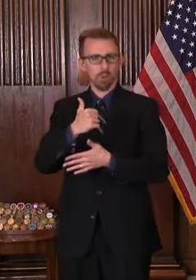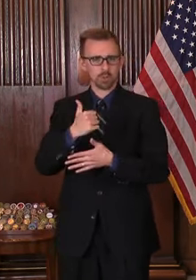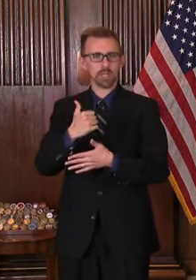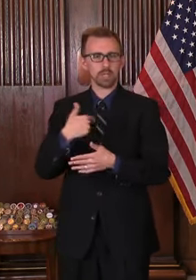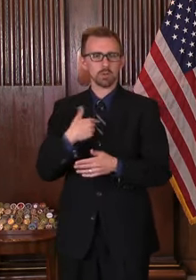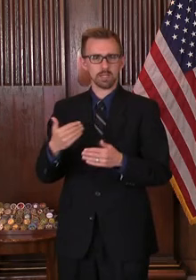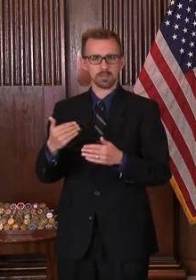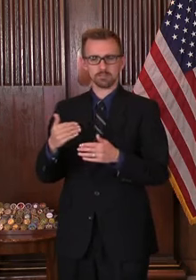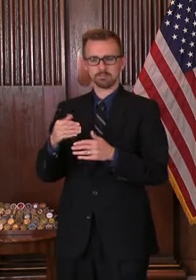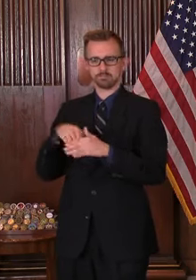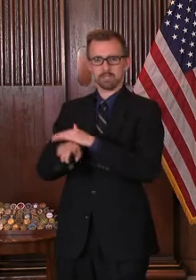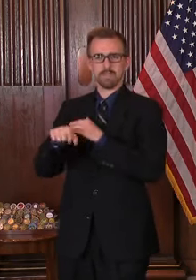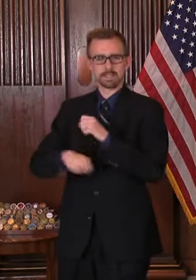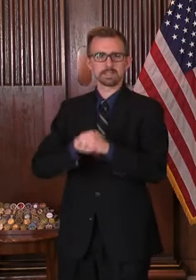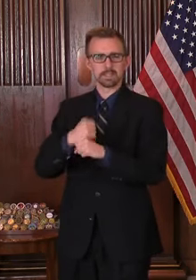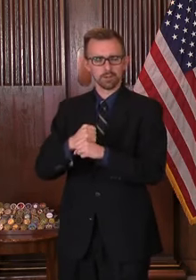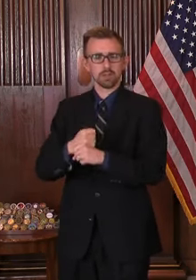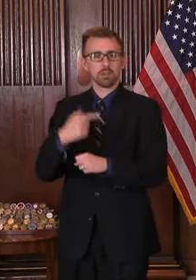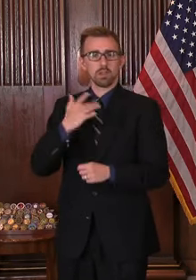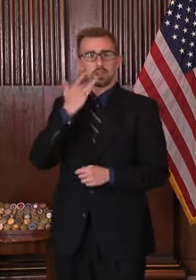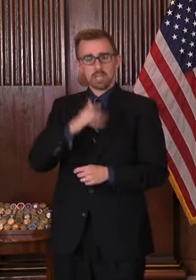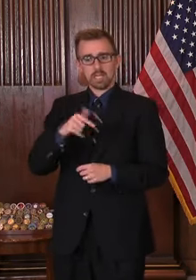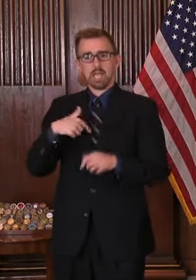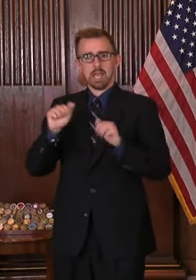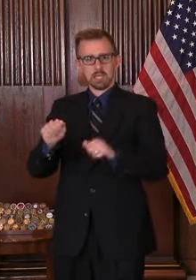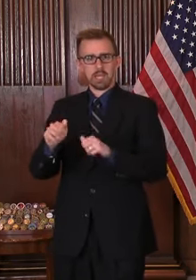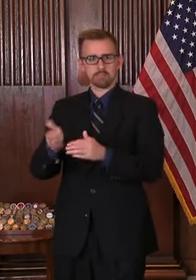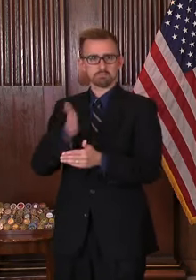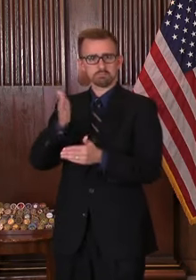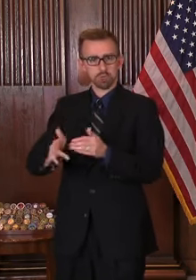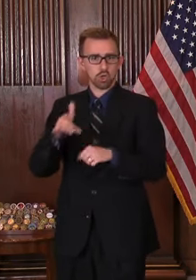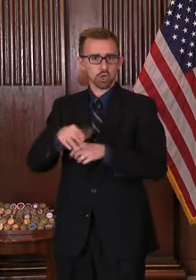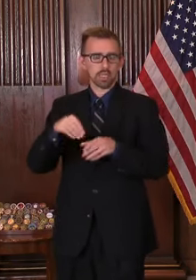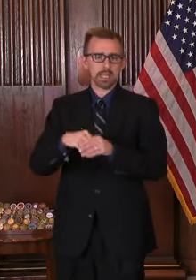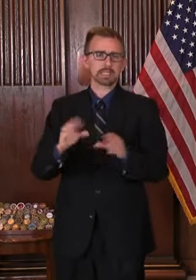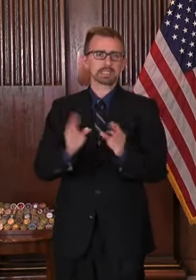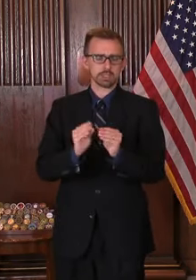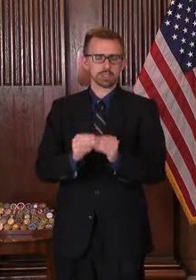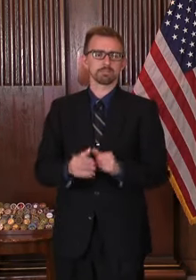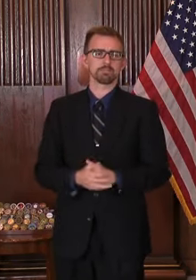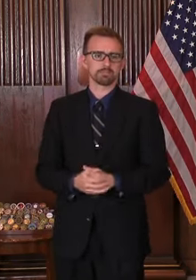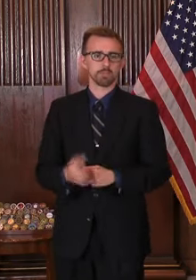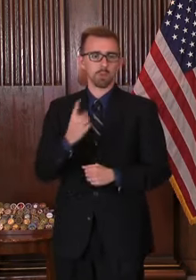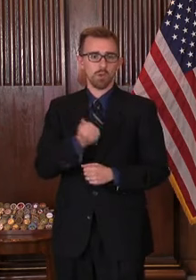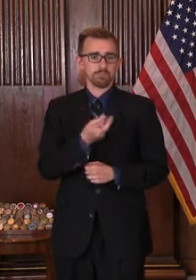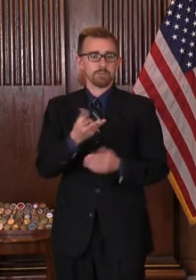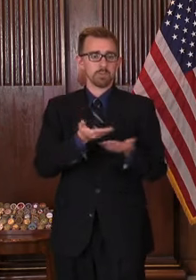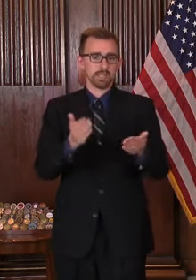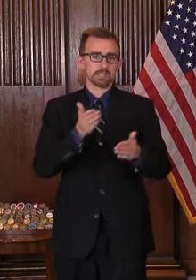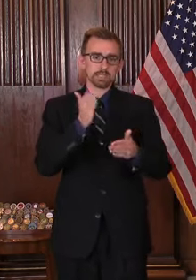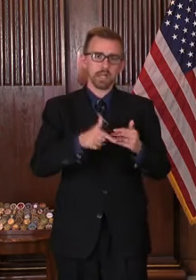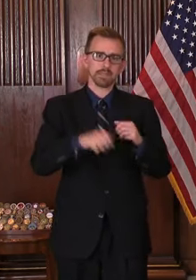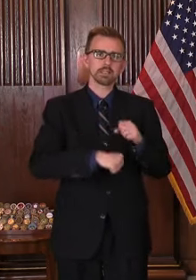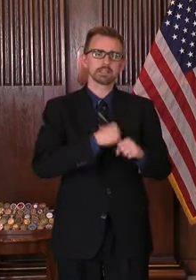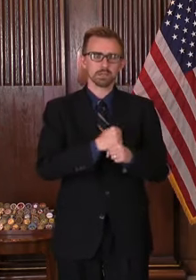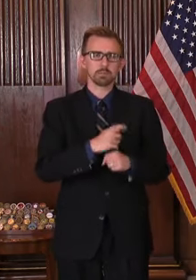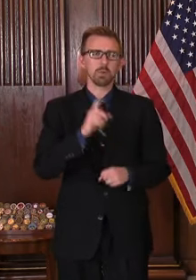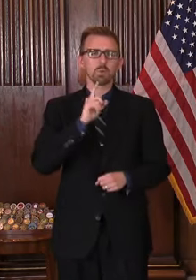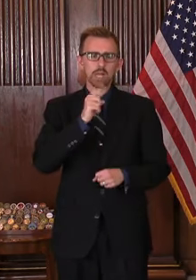had going in this year, and it was fortunate enough to be one of the things that got done early in the session, one of the very few things that got done this year. But it really